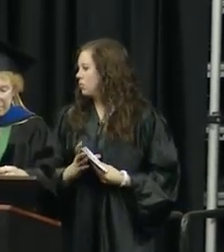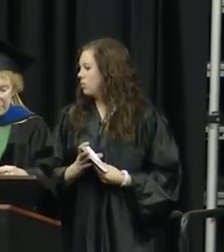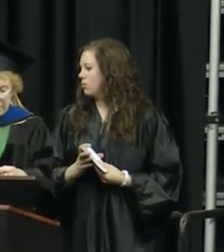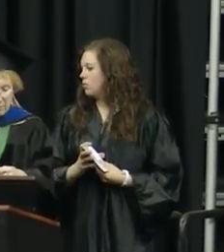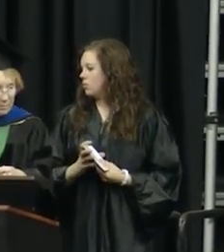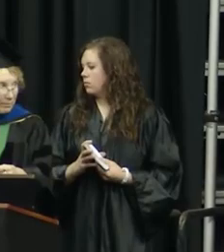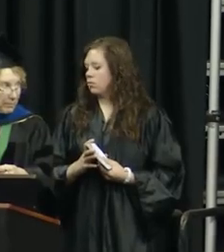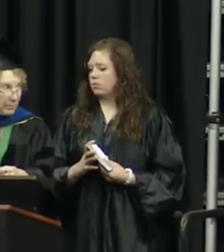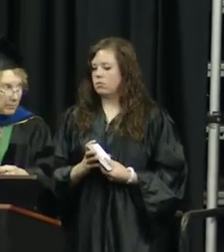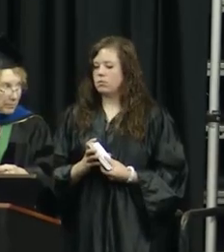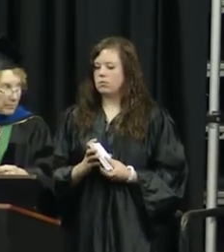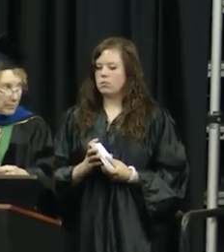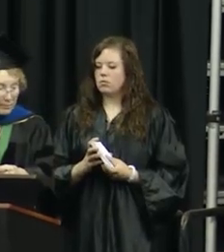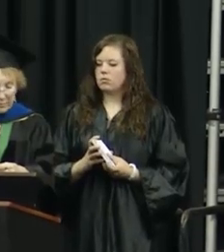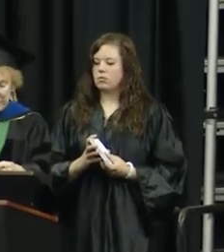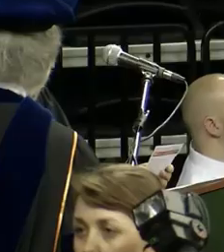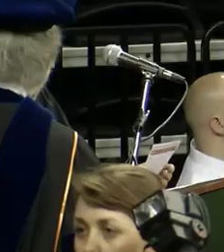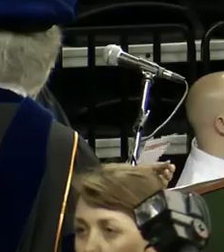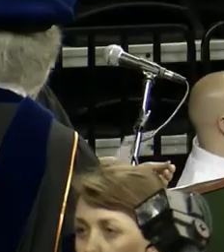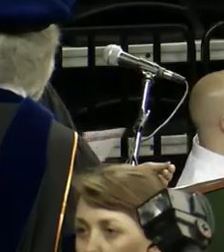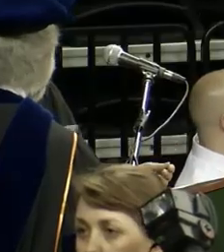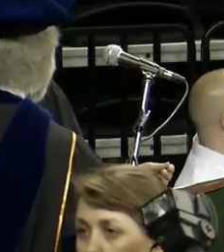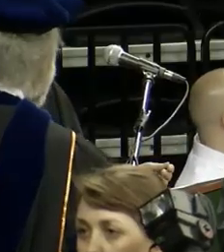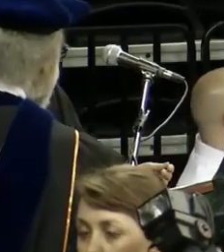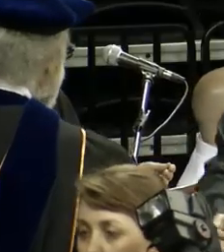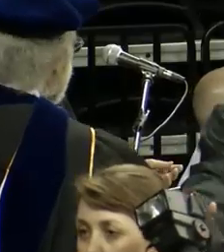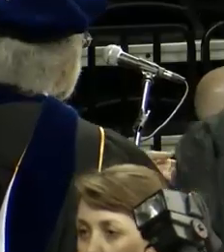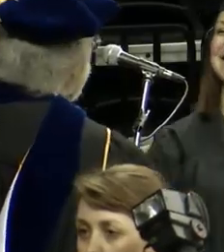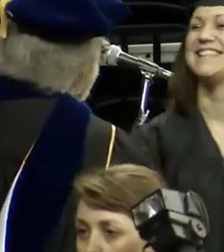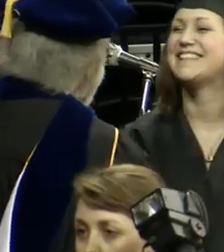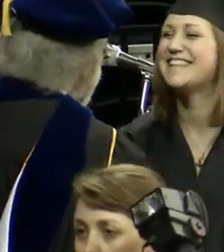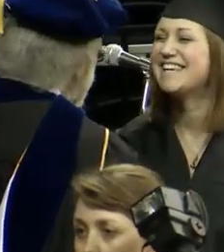Jerica? Jerica Volley.